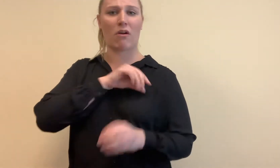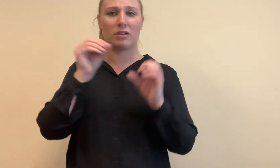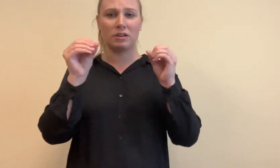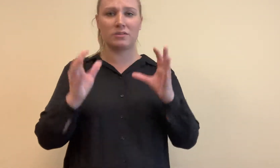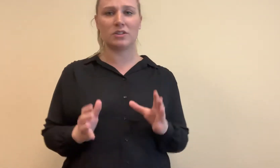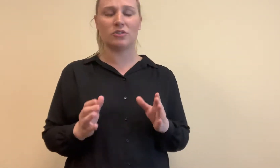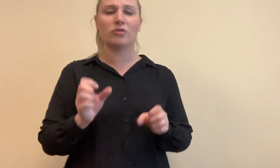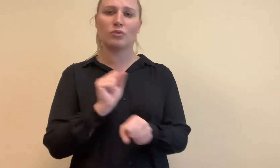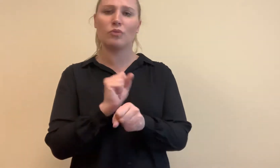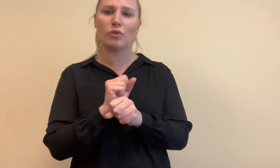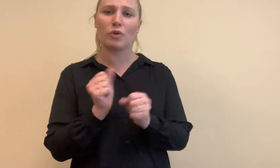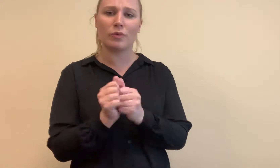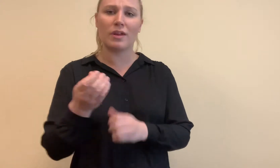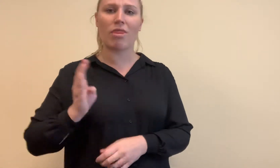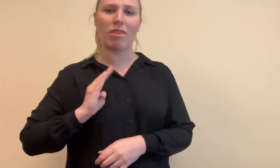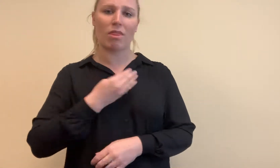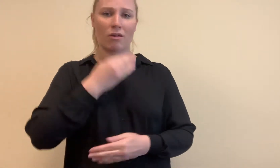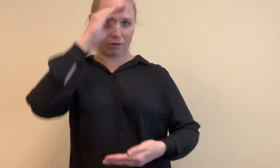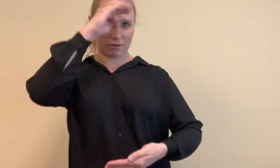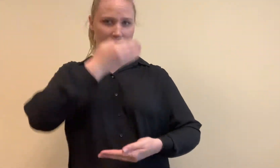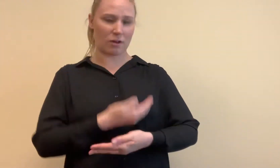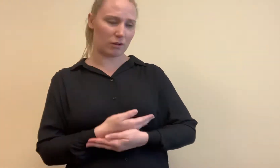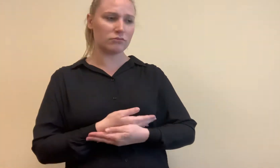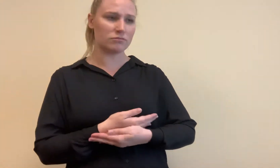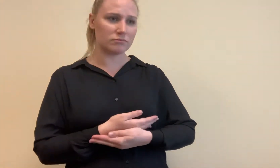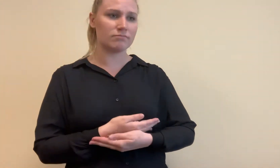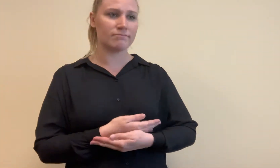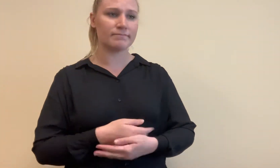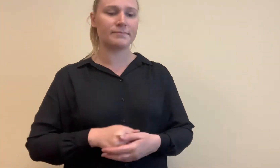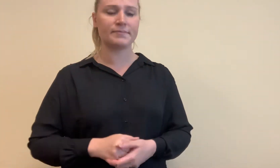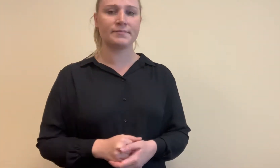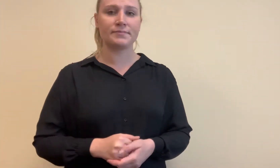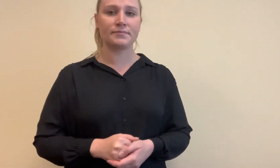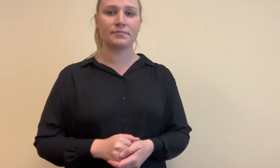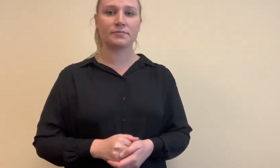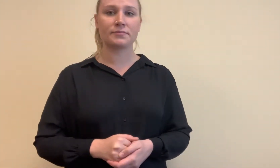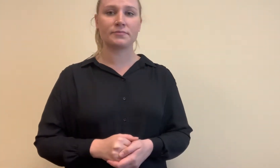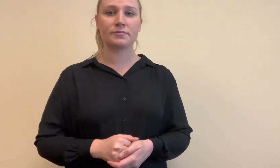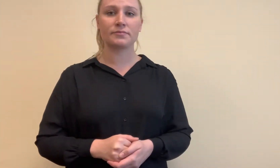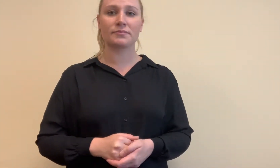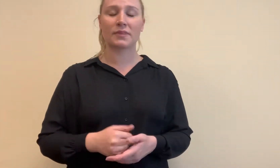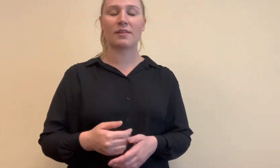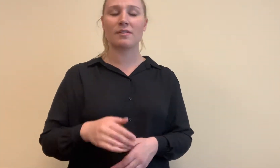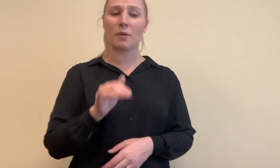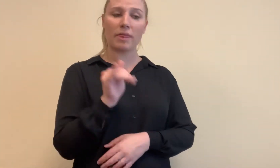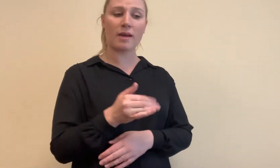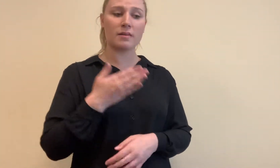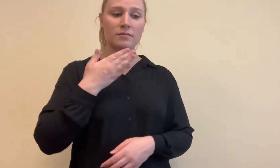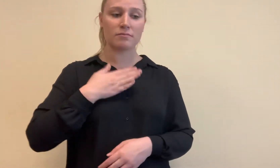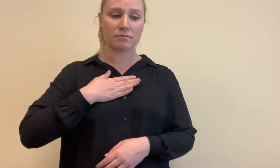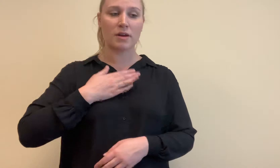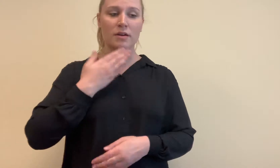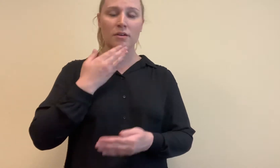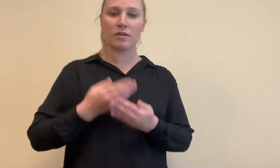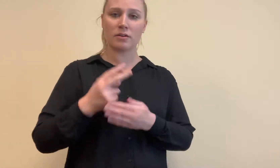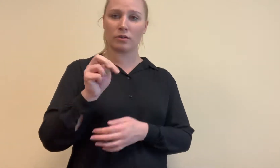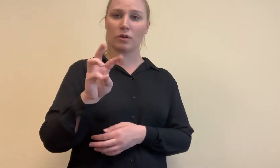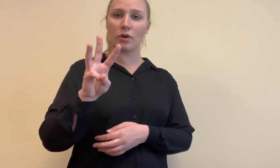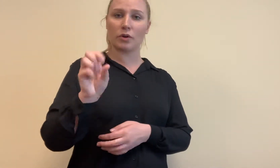teachers that our son has had, hands down. And so that's my good news part,